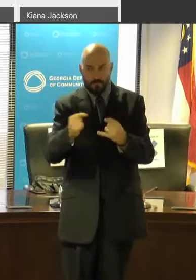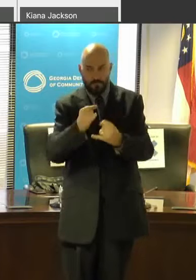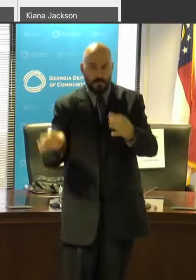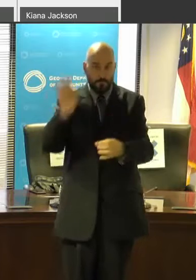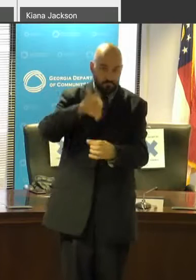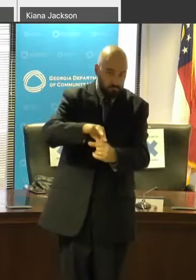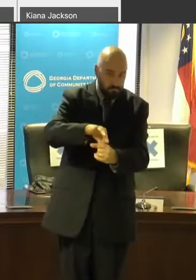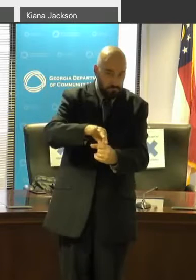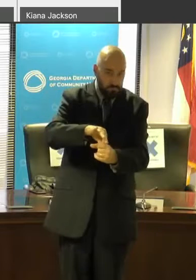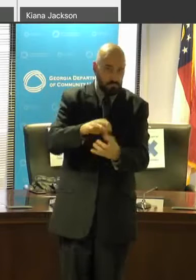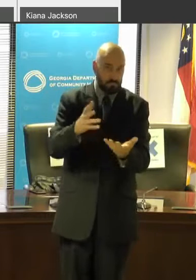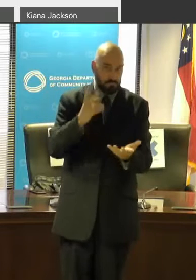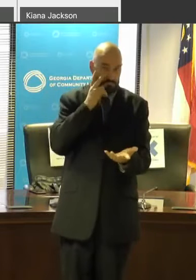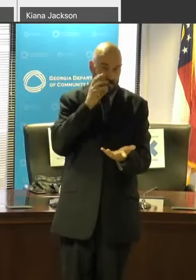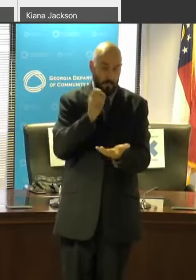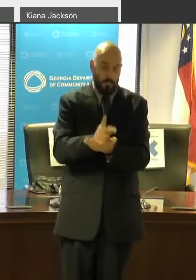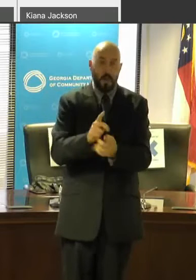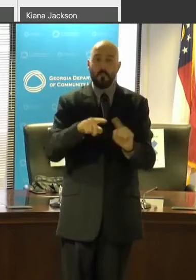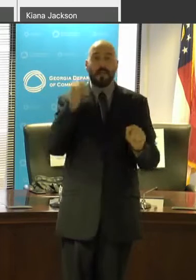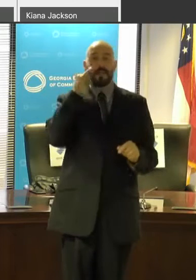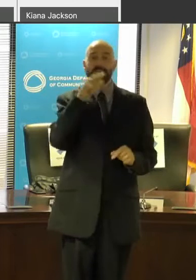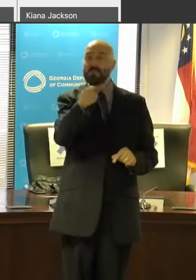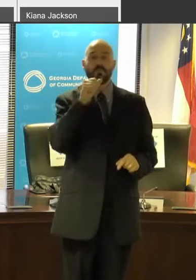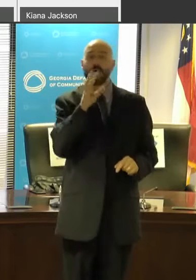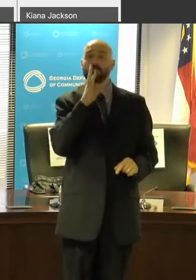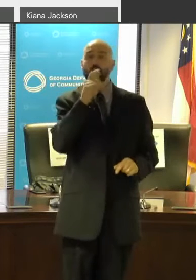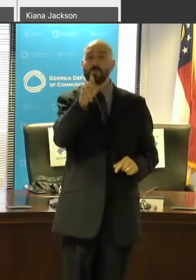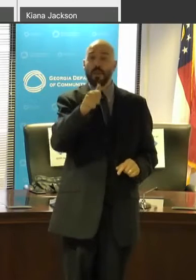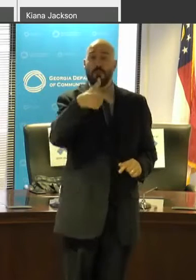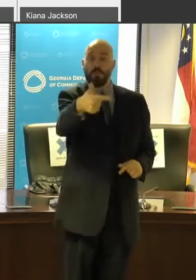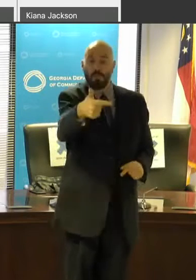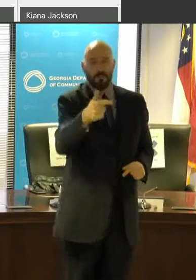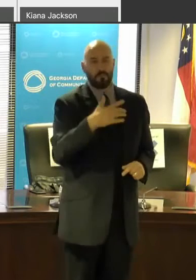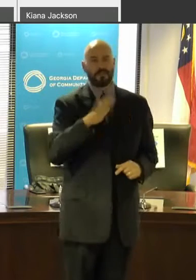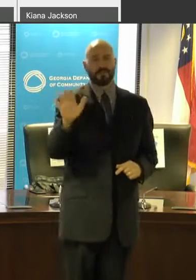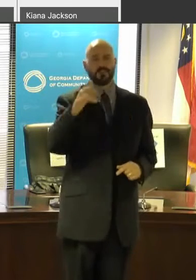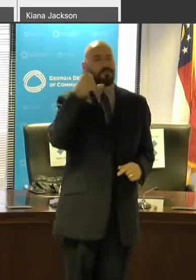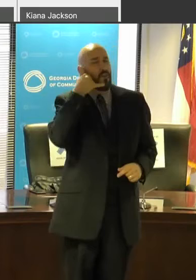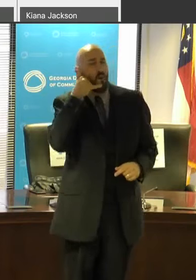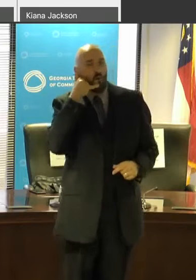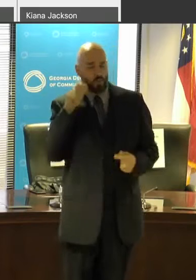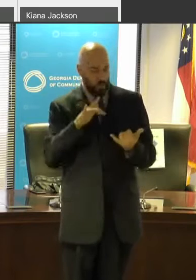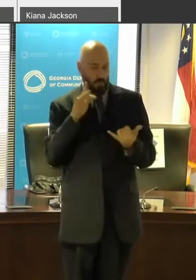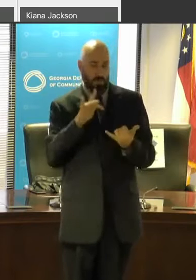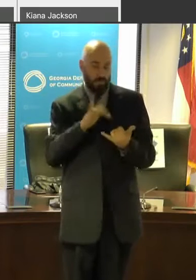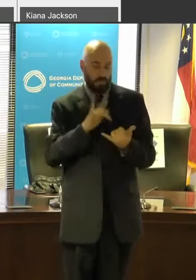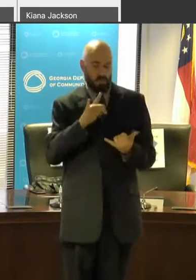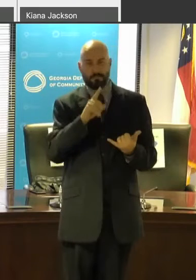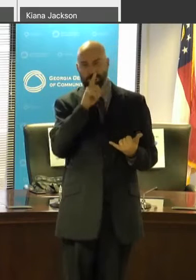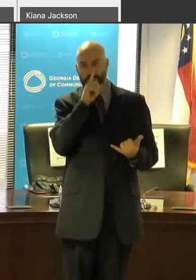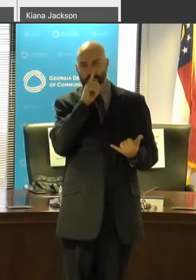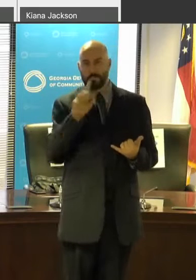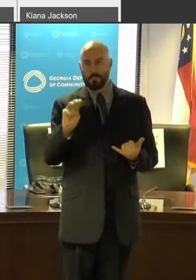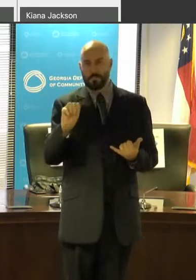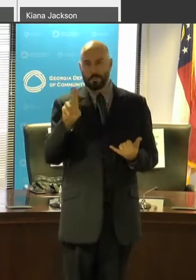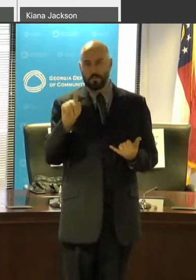everyone that when you're not speaking, please mute your phones as we have in the past. So with that, I'll call the meeting